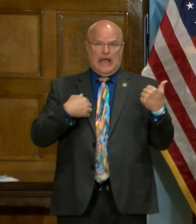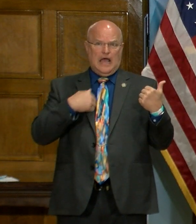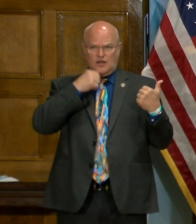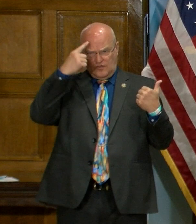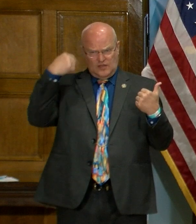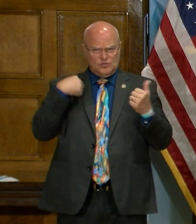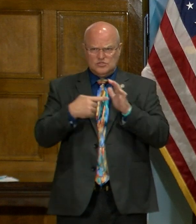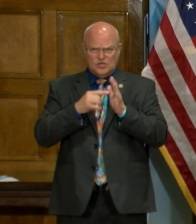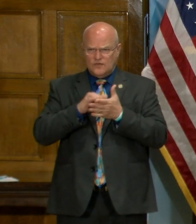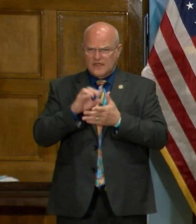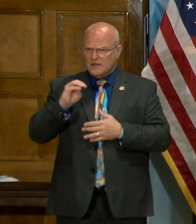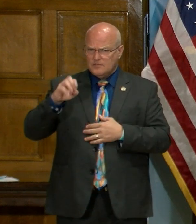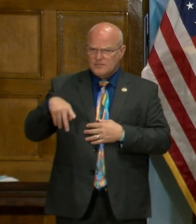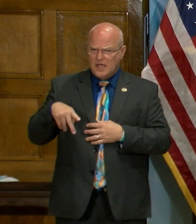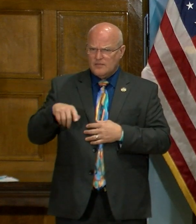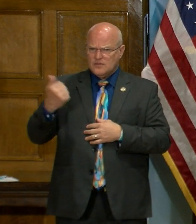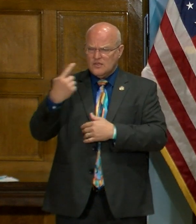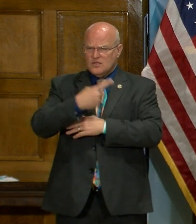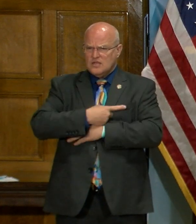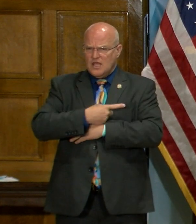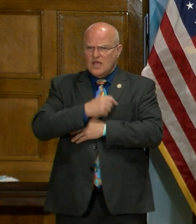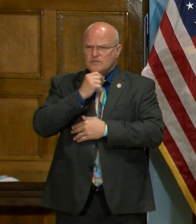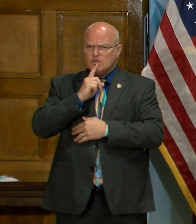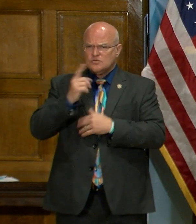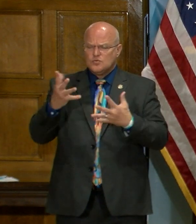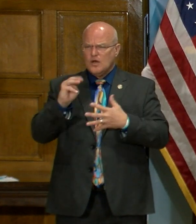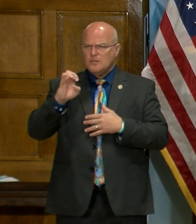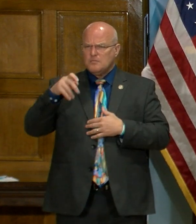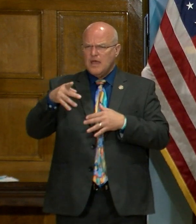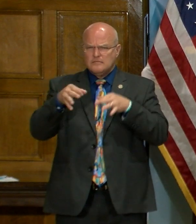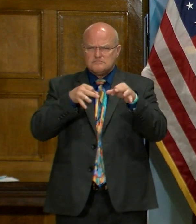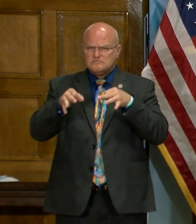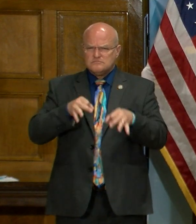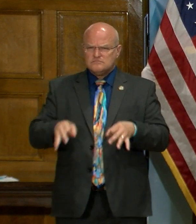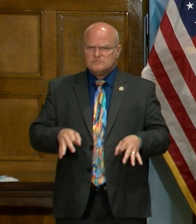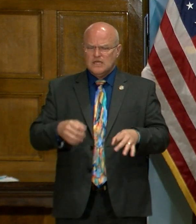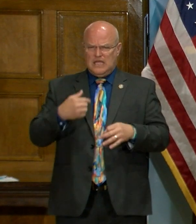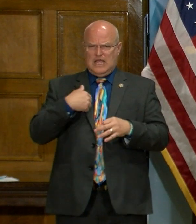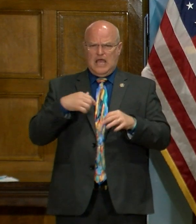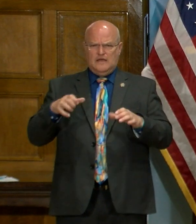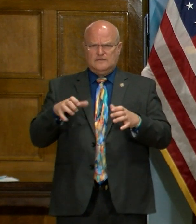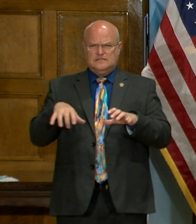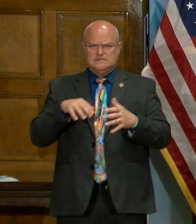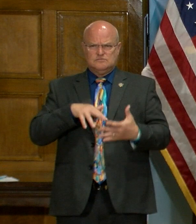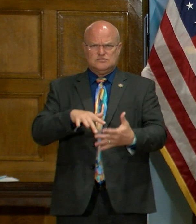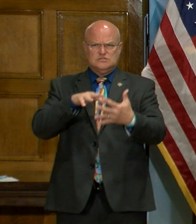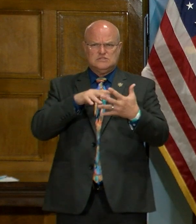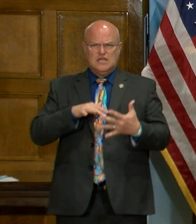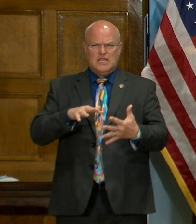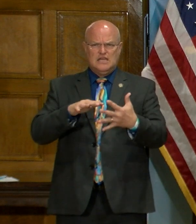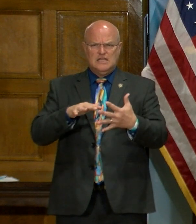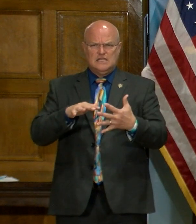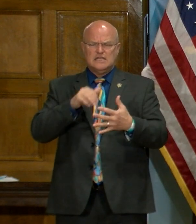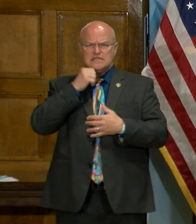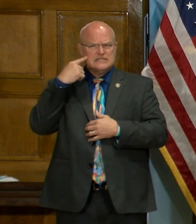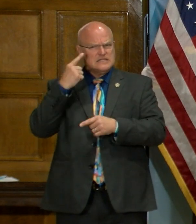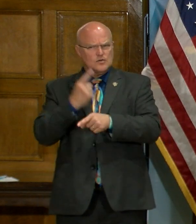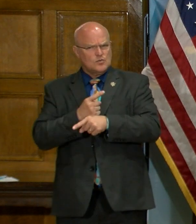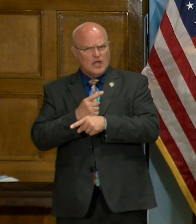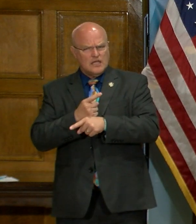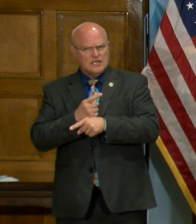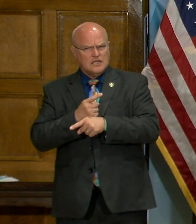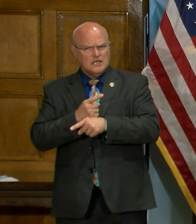don't think we showed that map the other day, so I'm not sure what map we're talking about, and I've done some studies and it doesn't sound